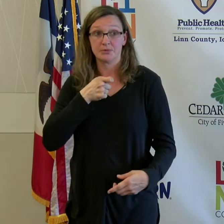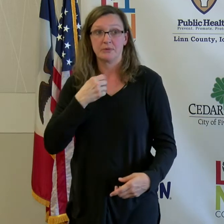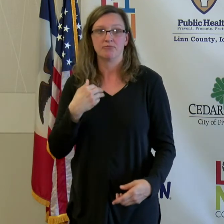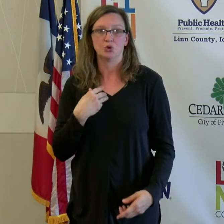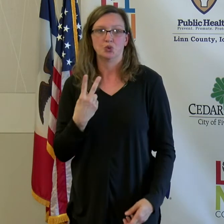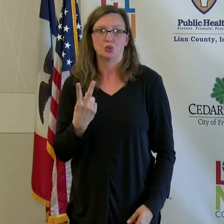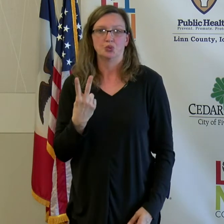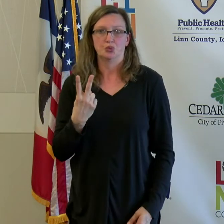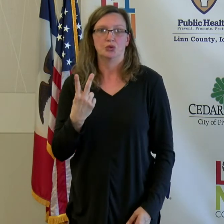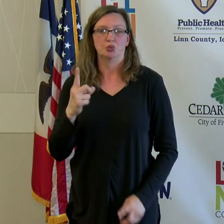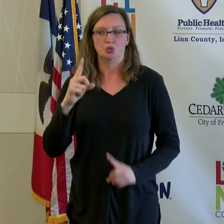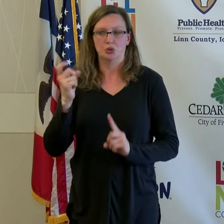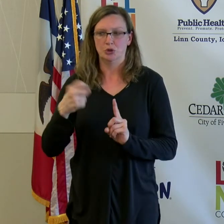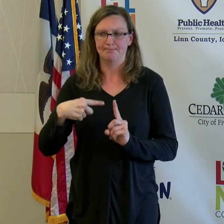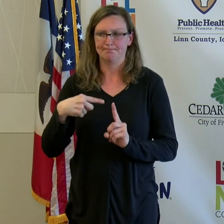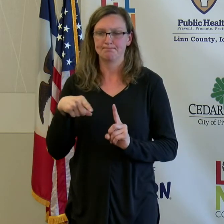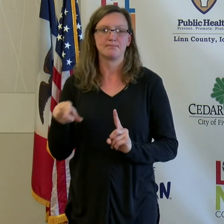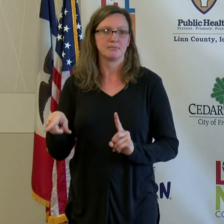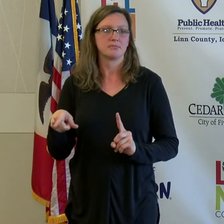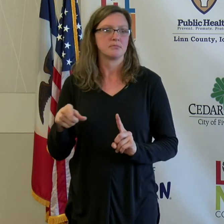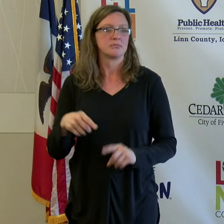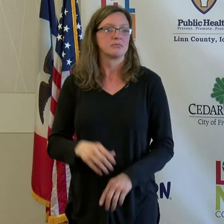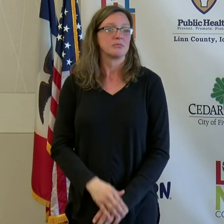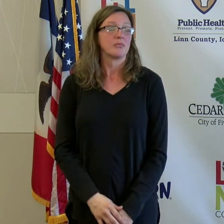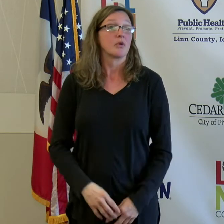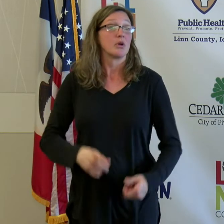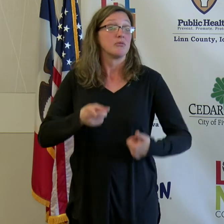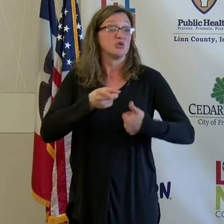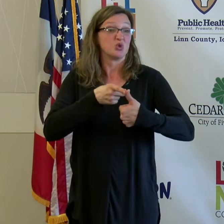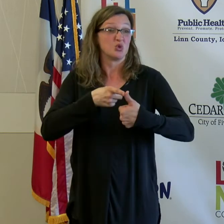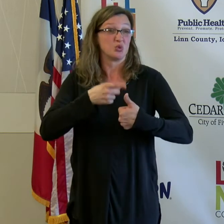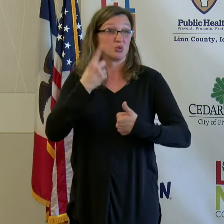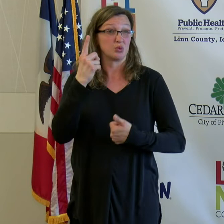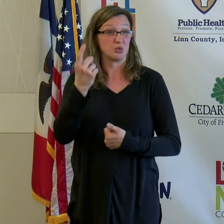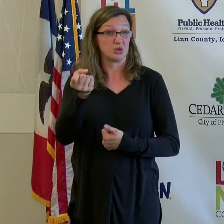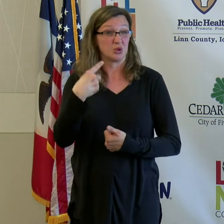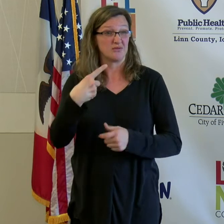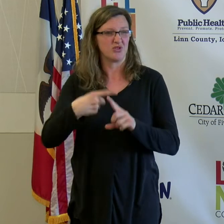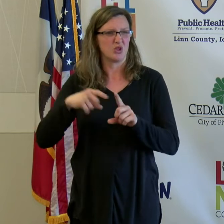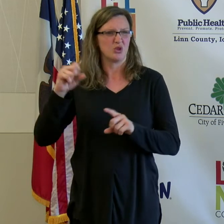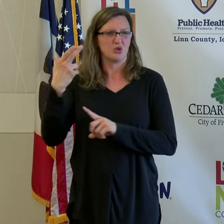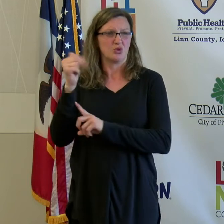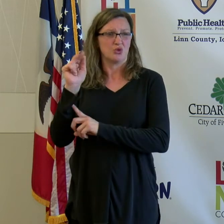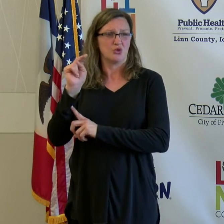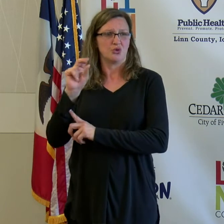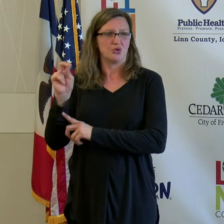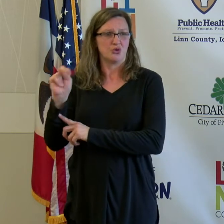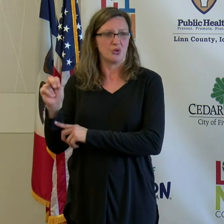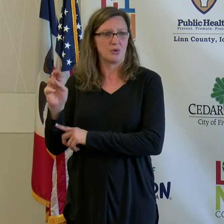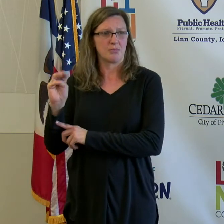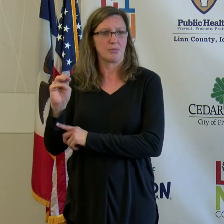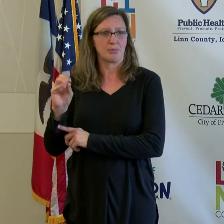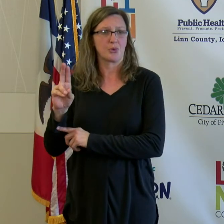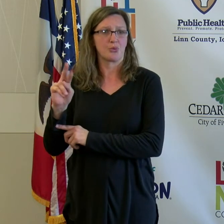questions. I think our first question comes from Shannon Moody. Shannon, could you just make sure we can hear you,